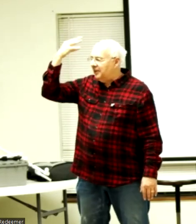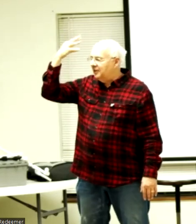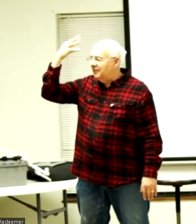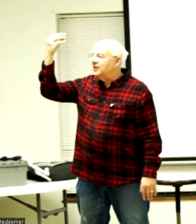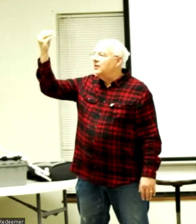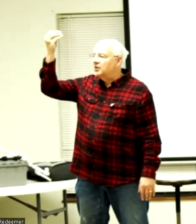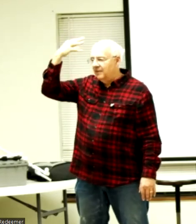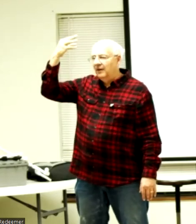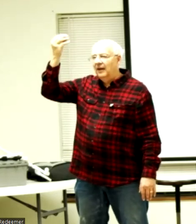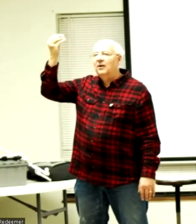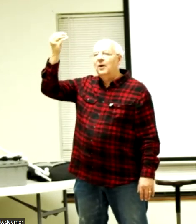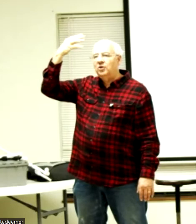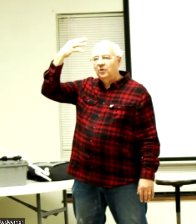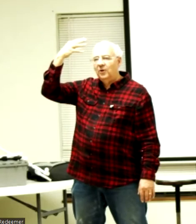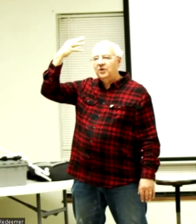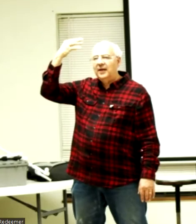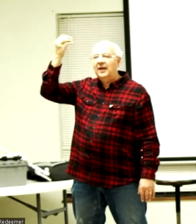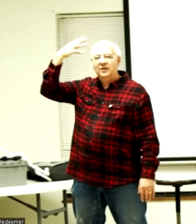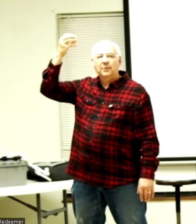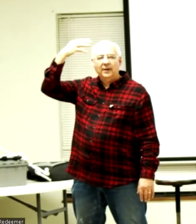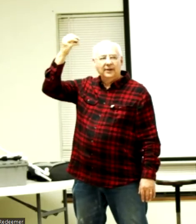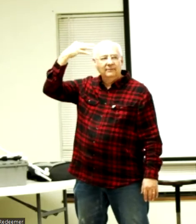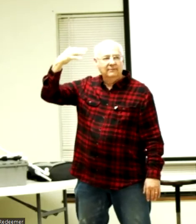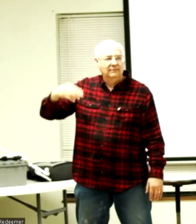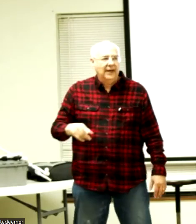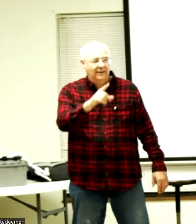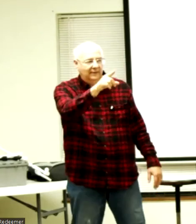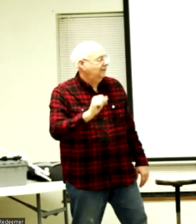Baptism is, the little motion towards your head and sprinkling. Yeah, good.